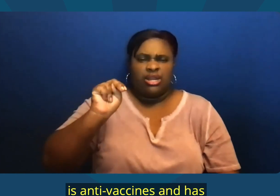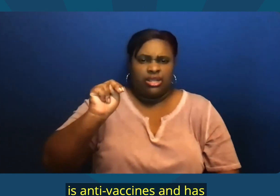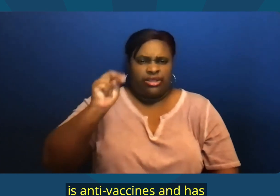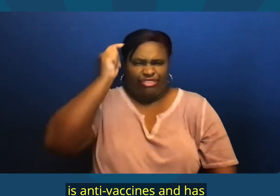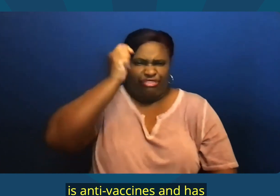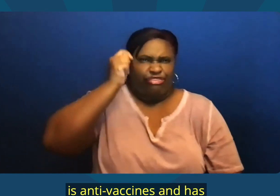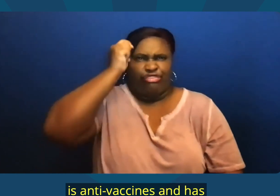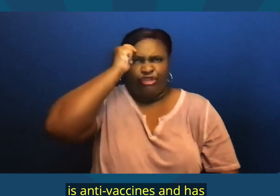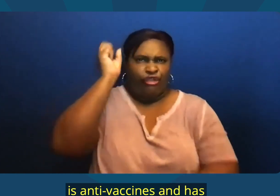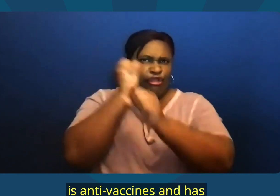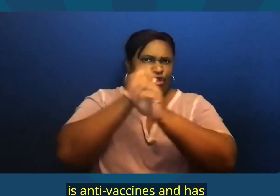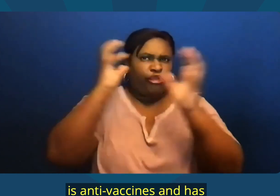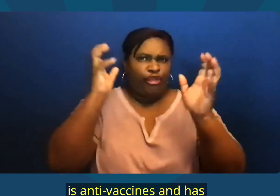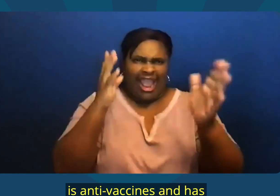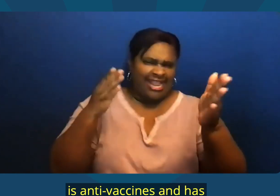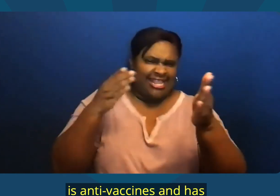is anti-vaccines,